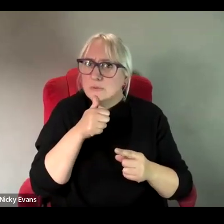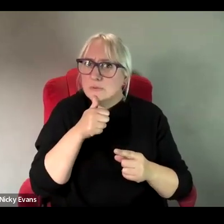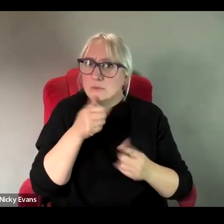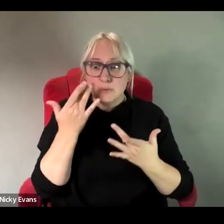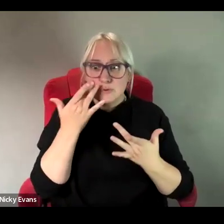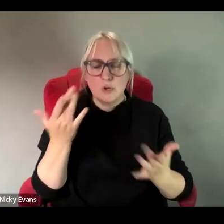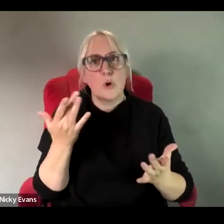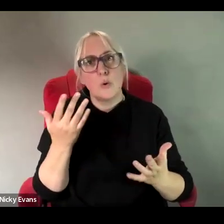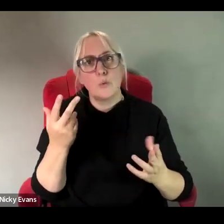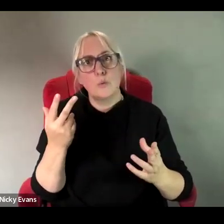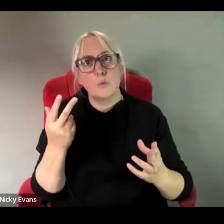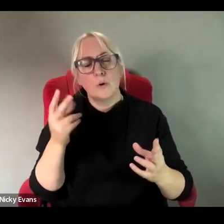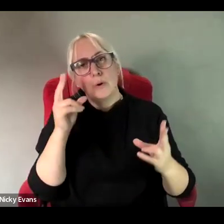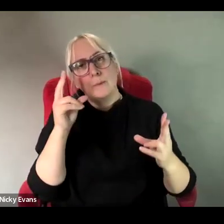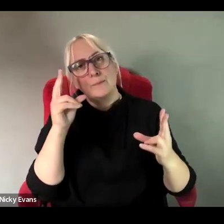a reasonable